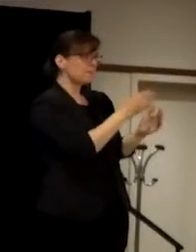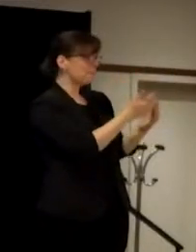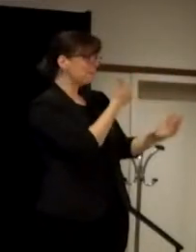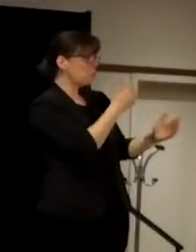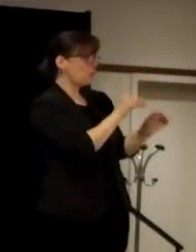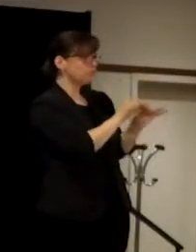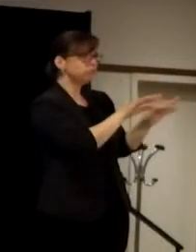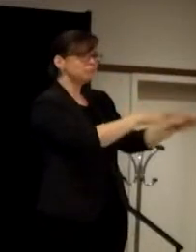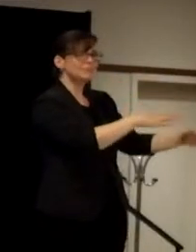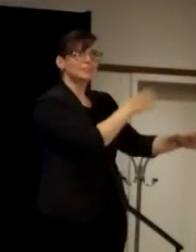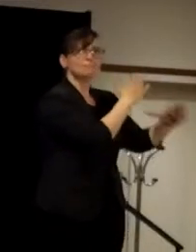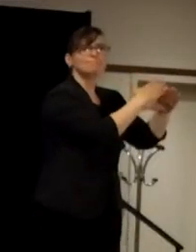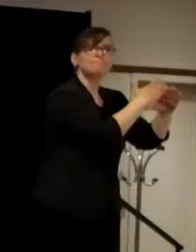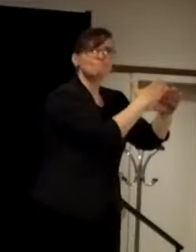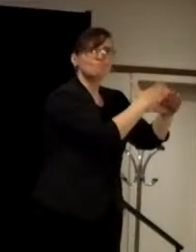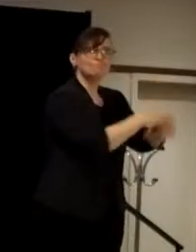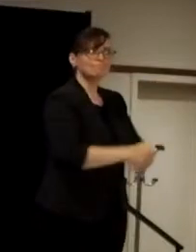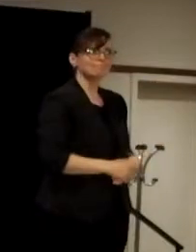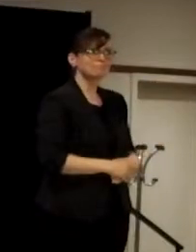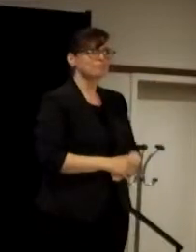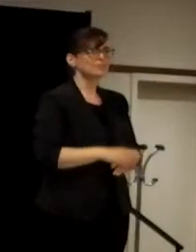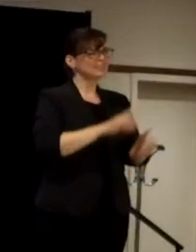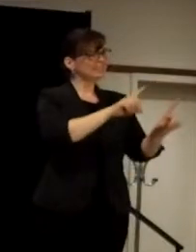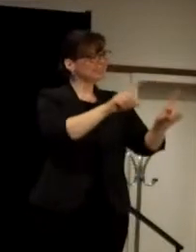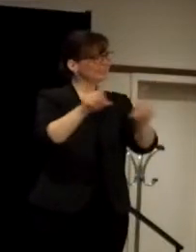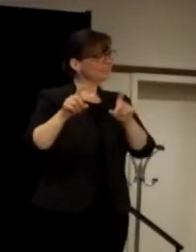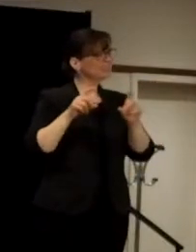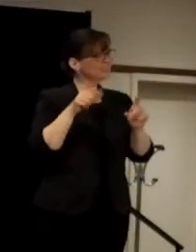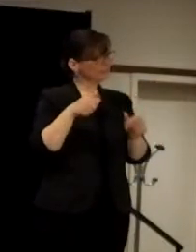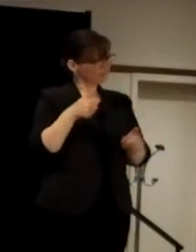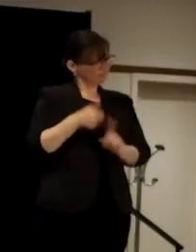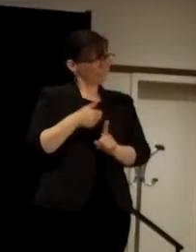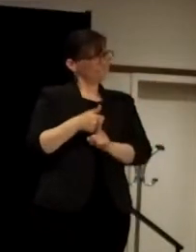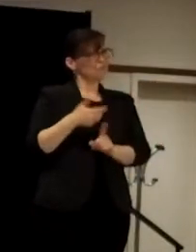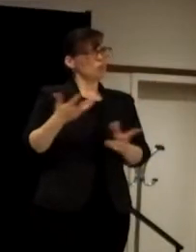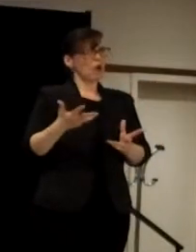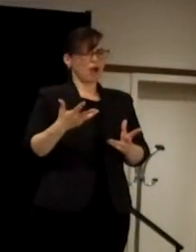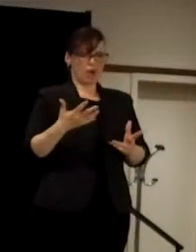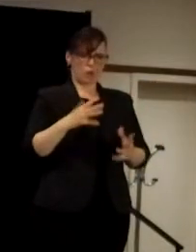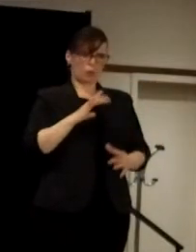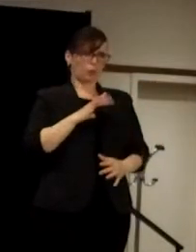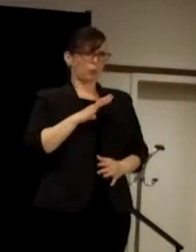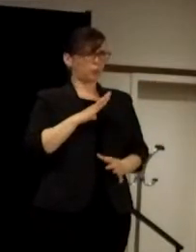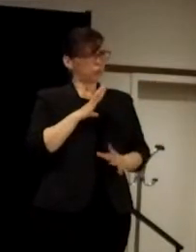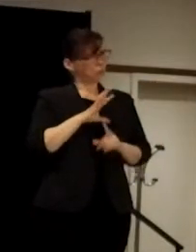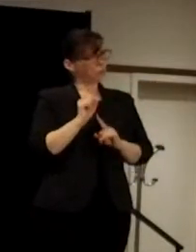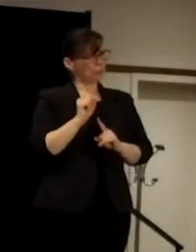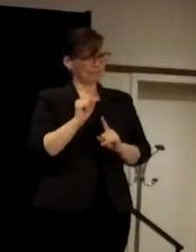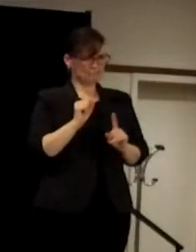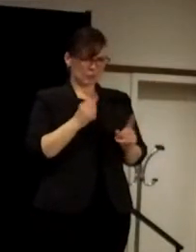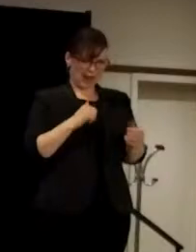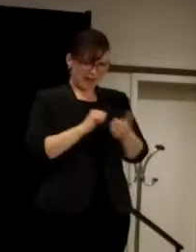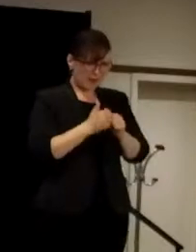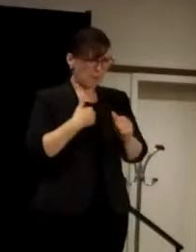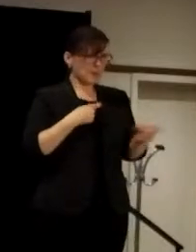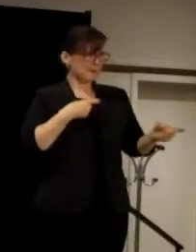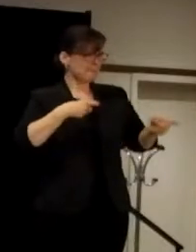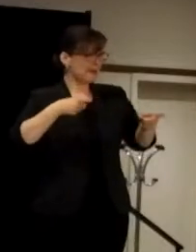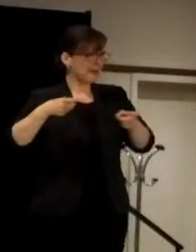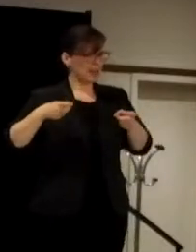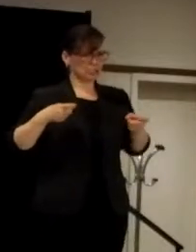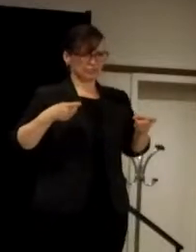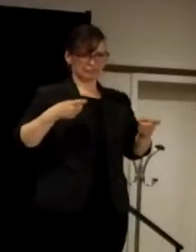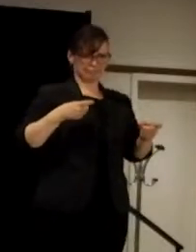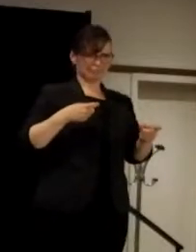then so the testing is the tool to manage this, and it gives you an idea where to attack. Obviously, the vaccine